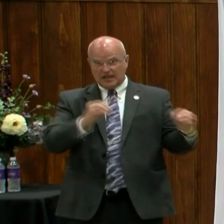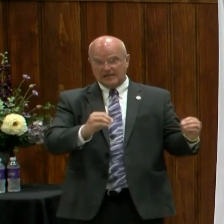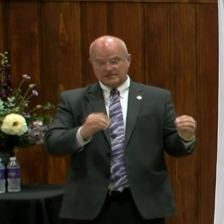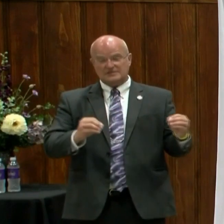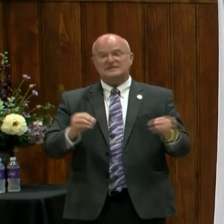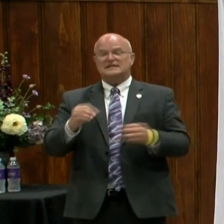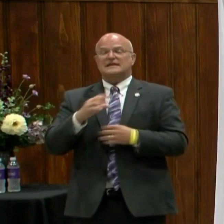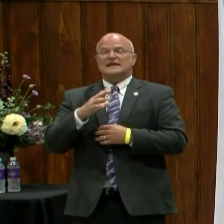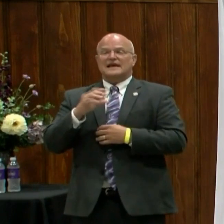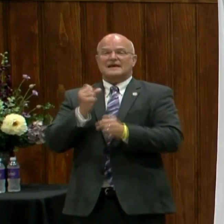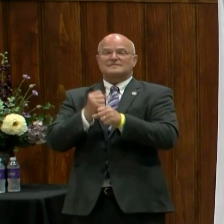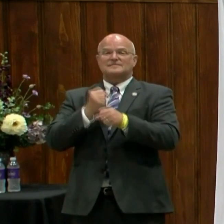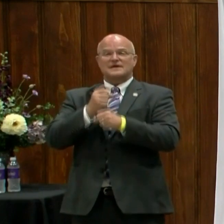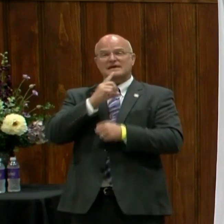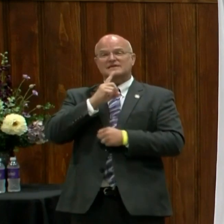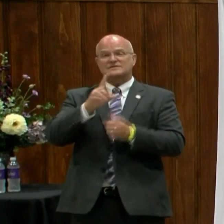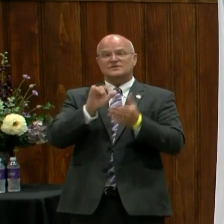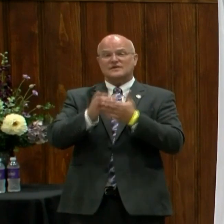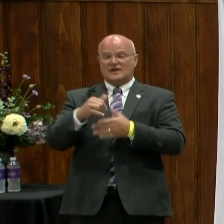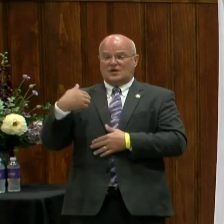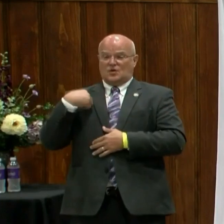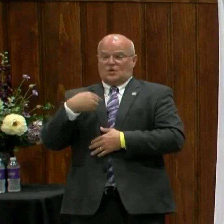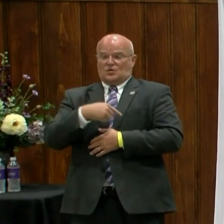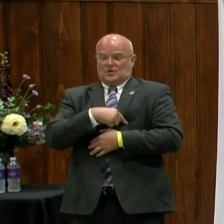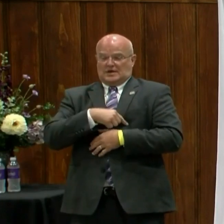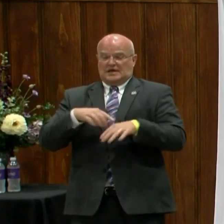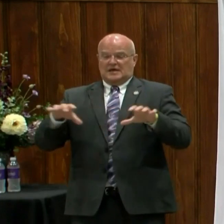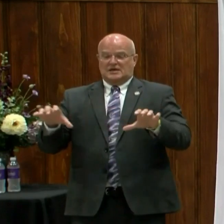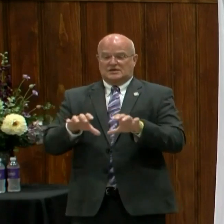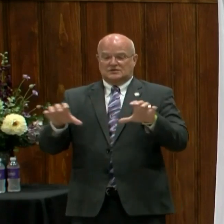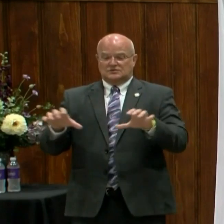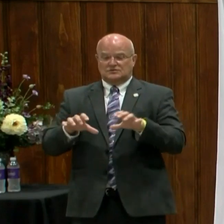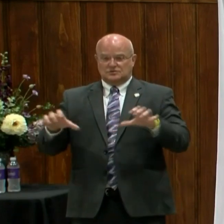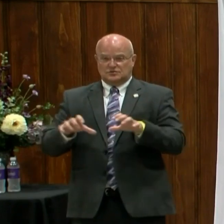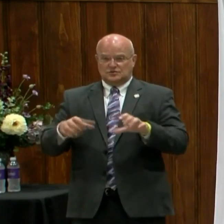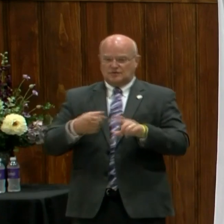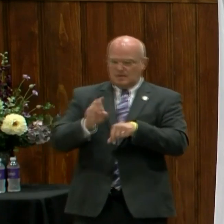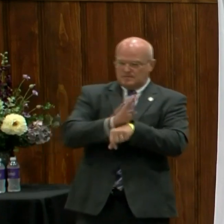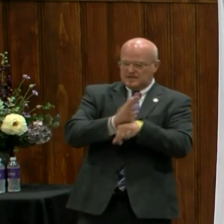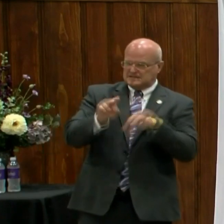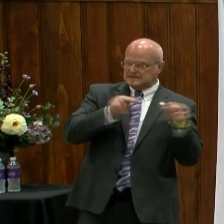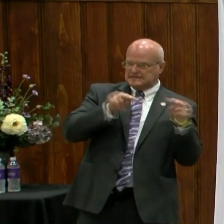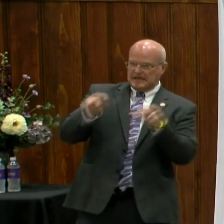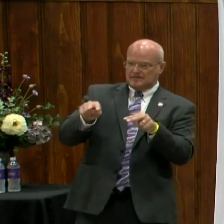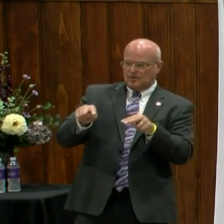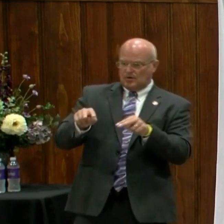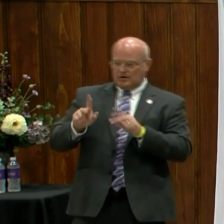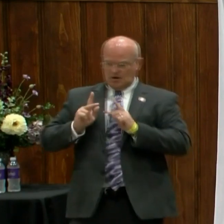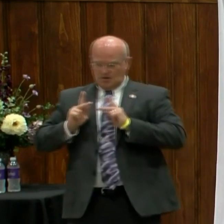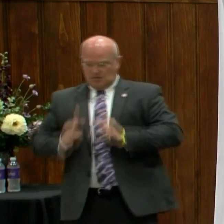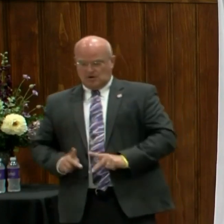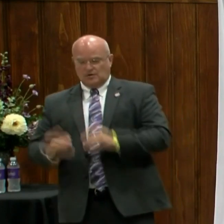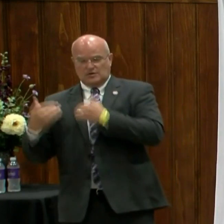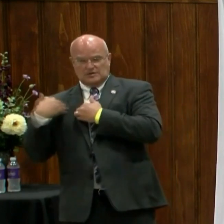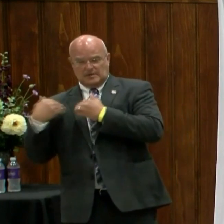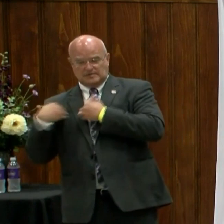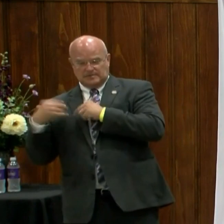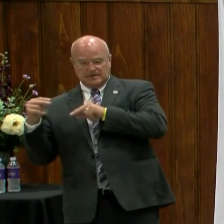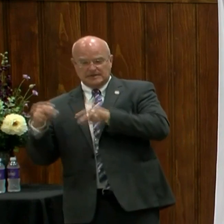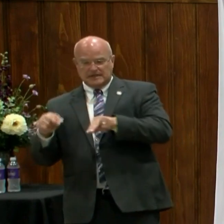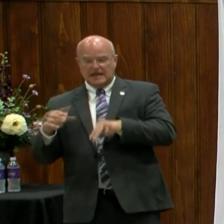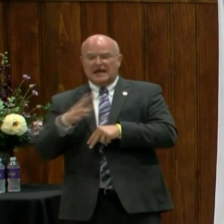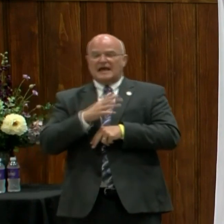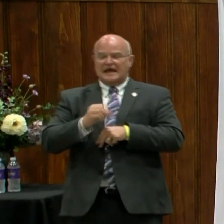of making sure that we do everything from a business standpoint, from a personal responsibility